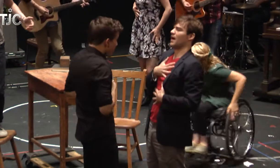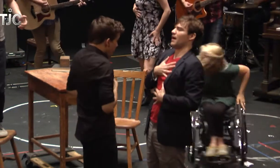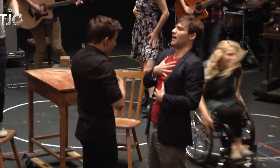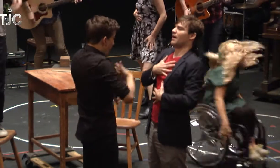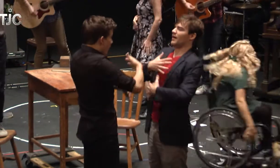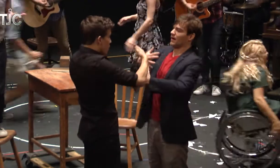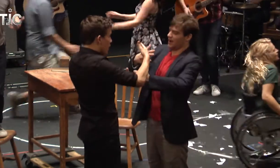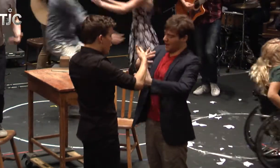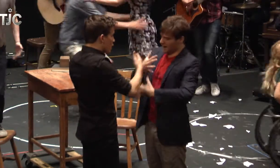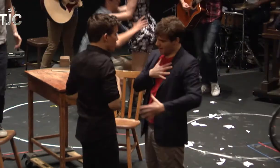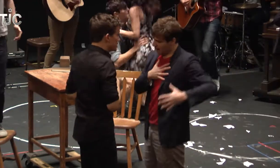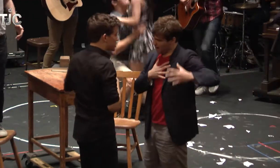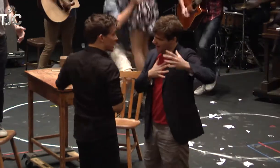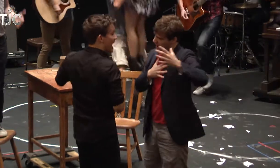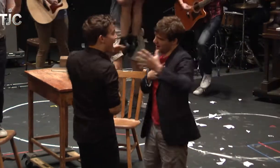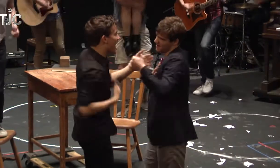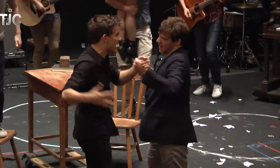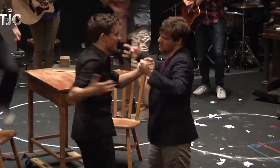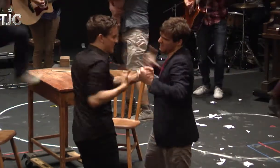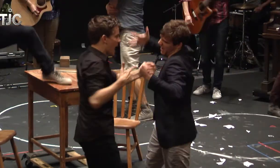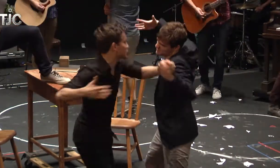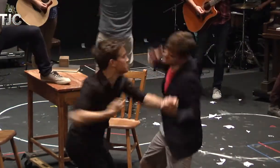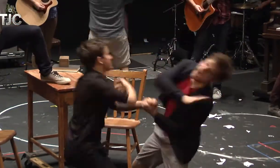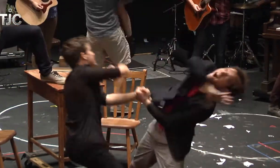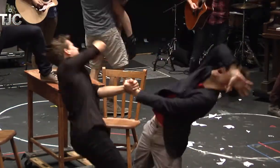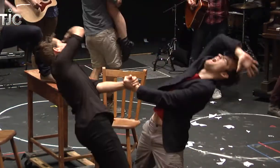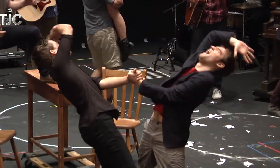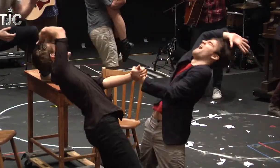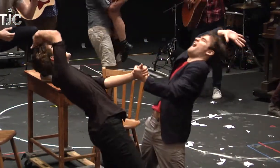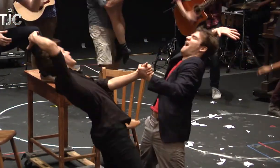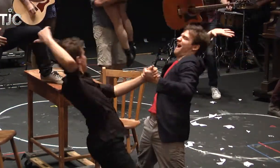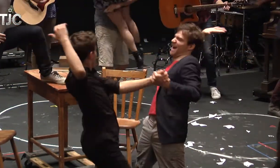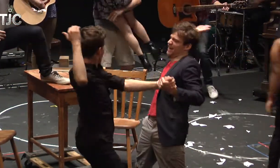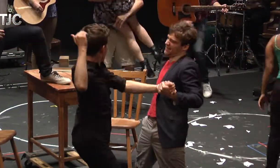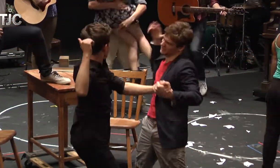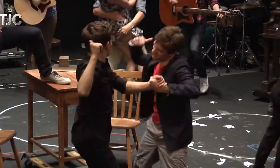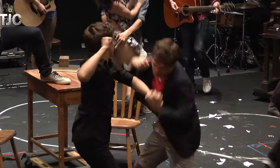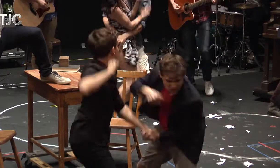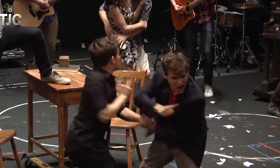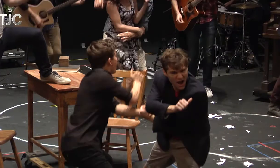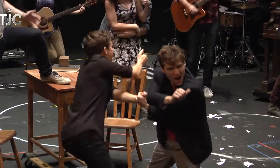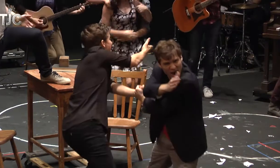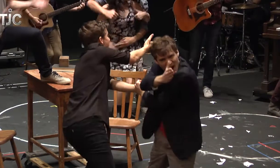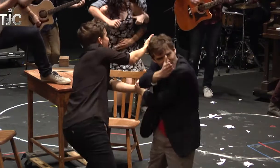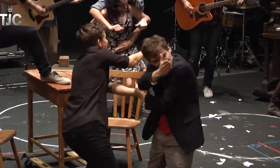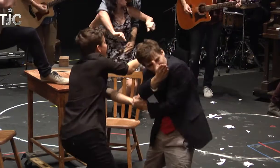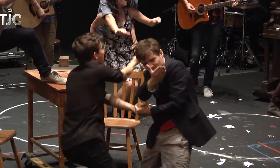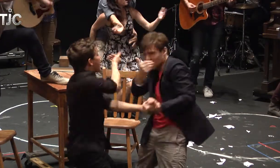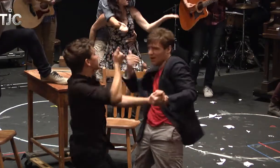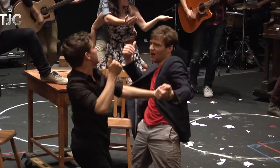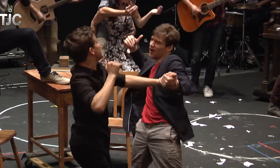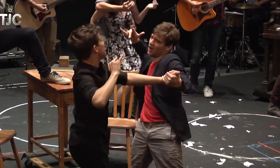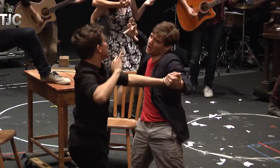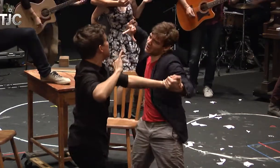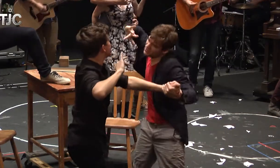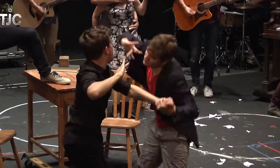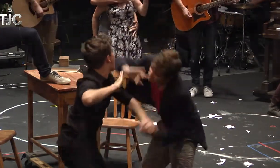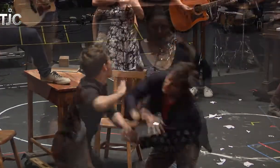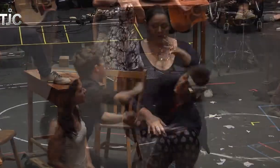performing with music and hearing actors learning American Sign Language, the project has been about stepping out of comfort zones,